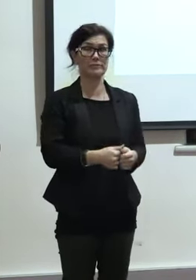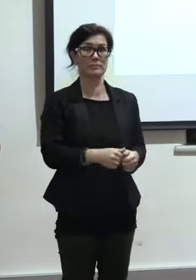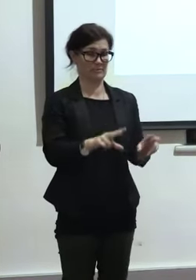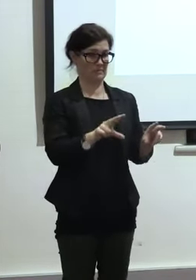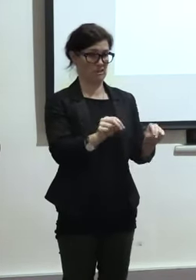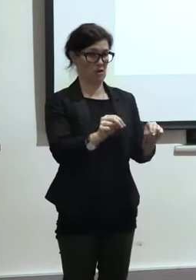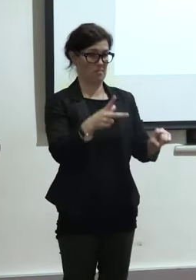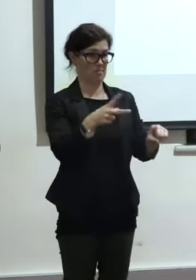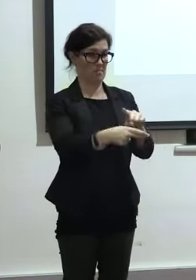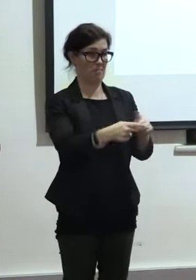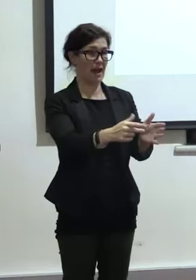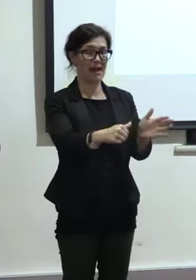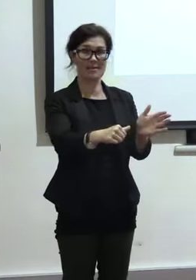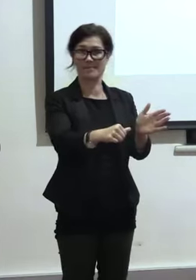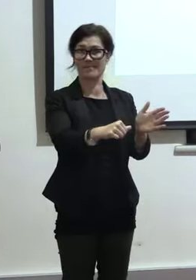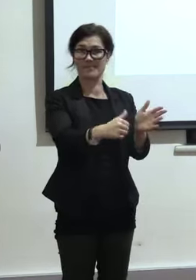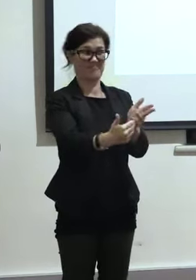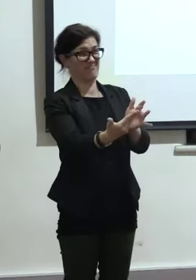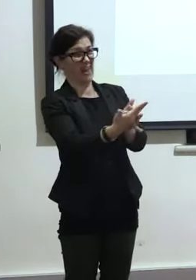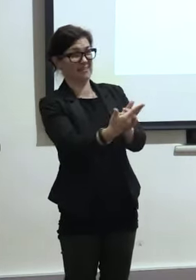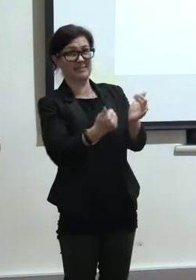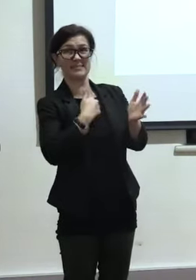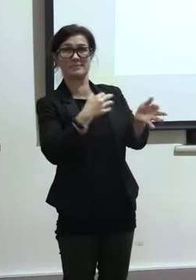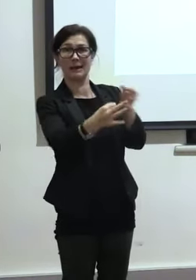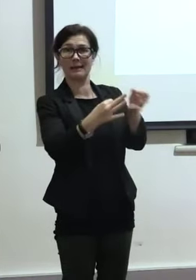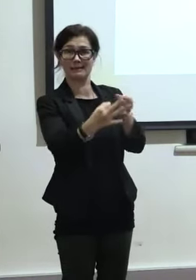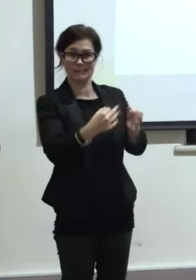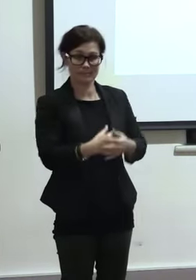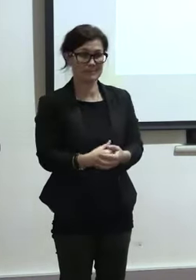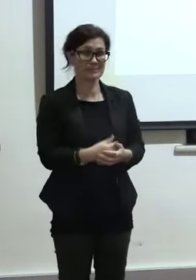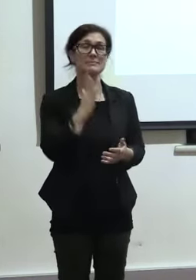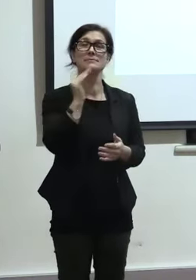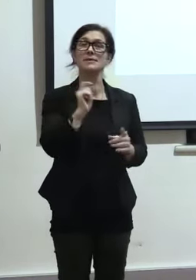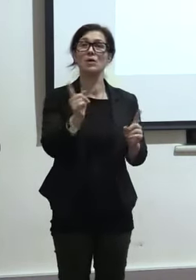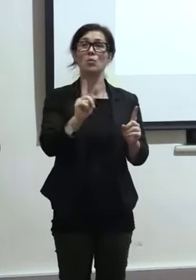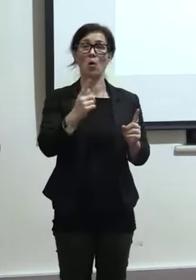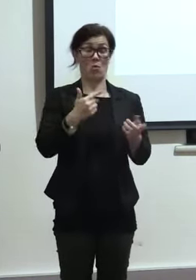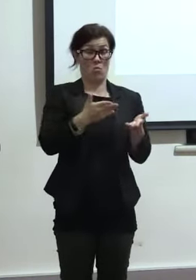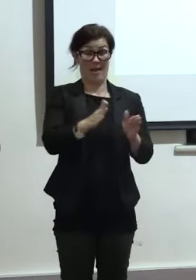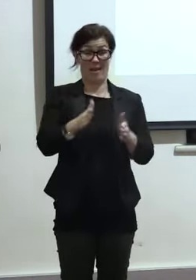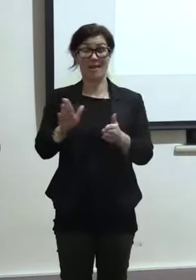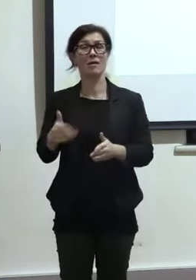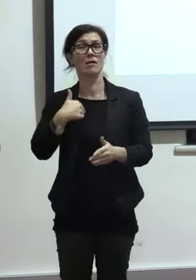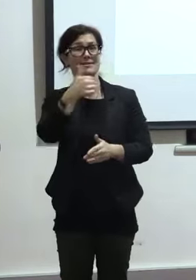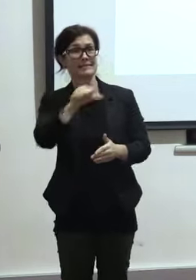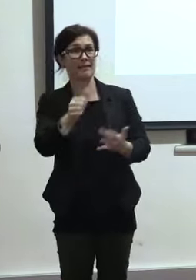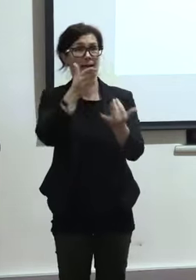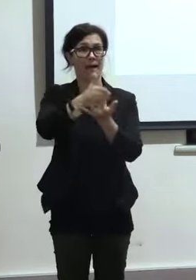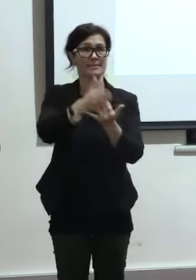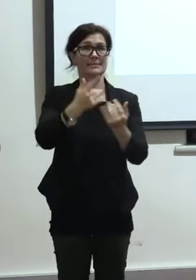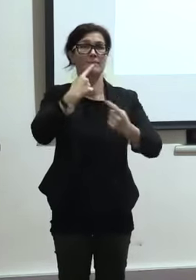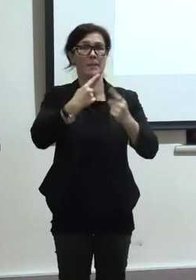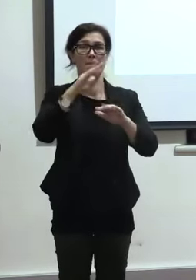access money from your plan. So it doesn't matter which method you use, you can still access information about your